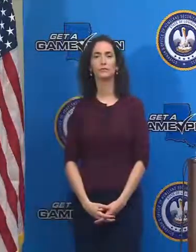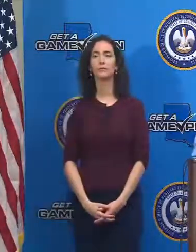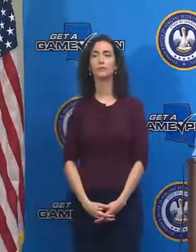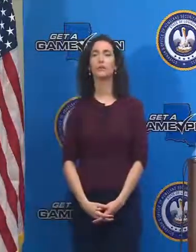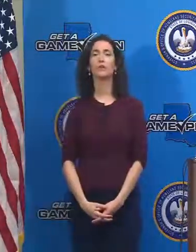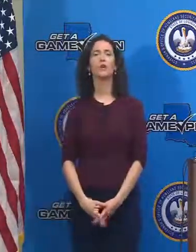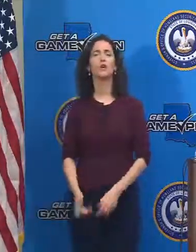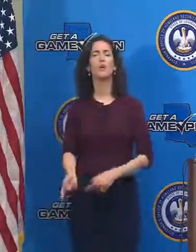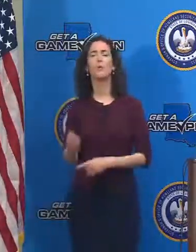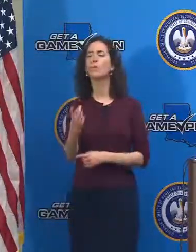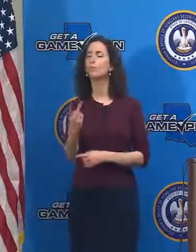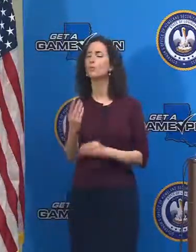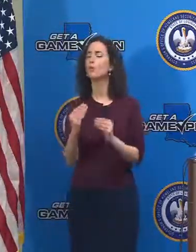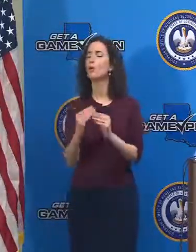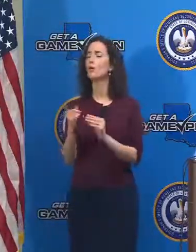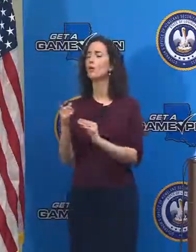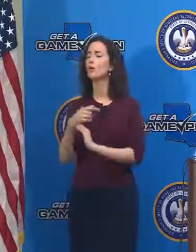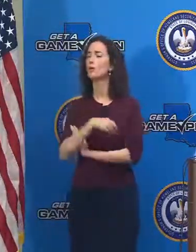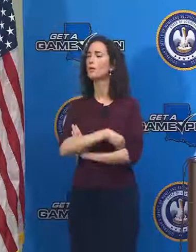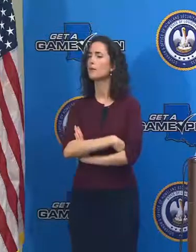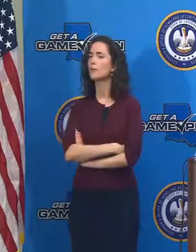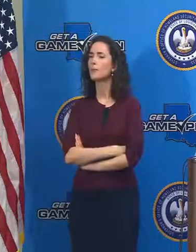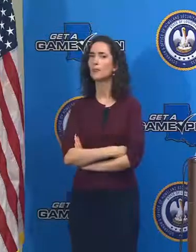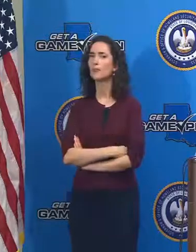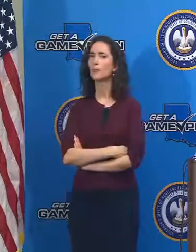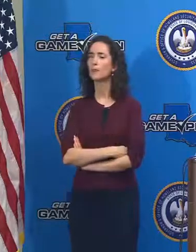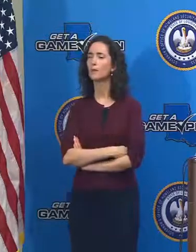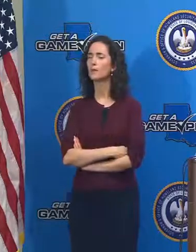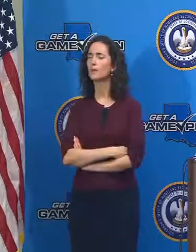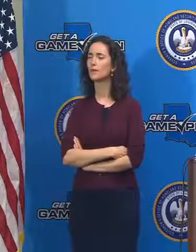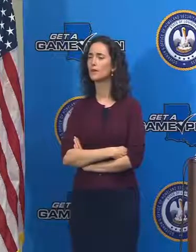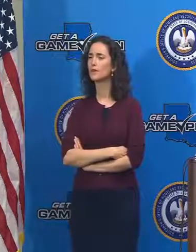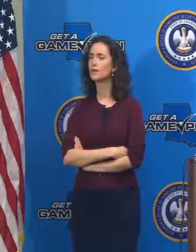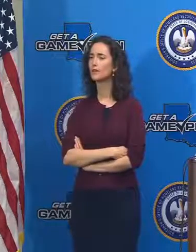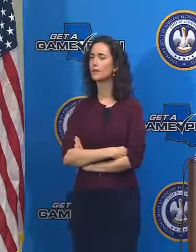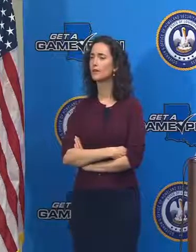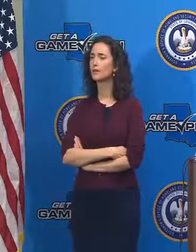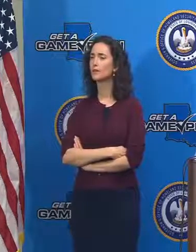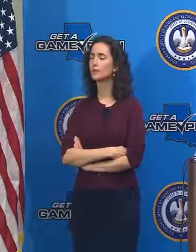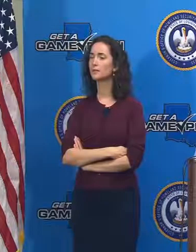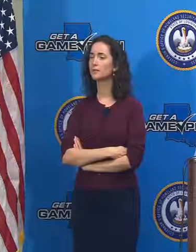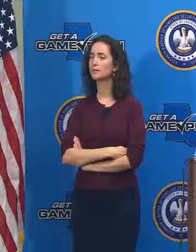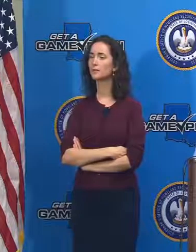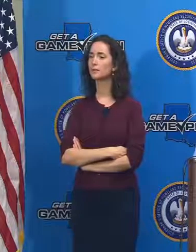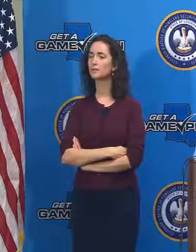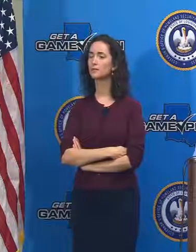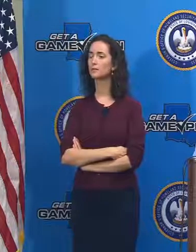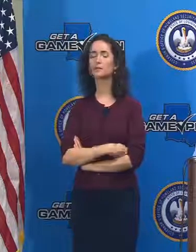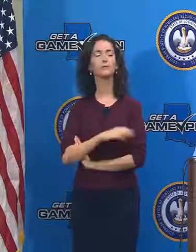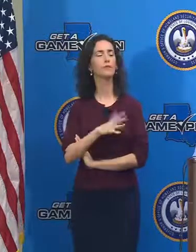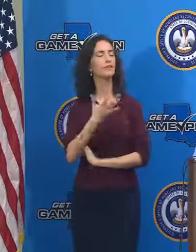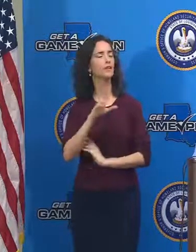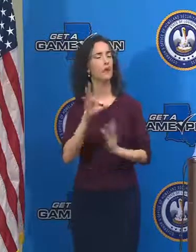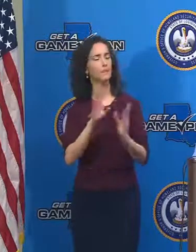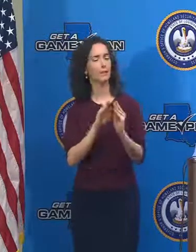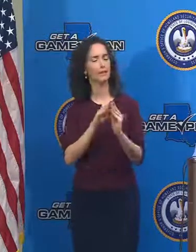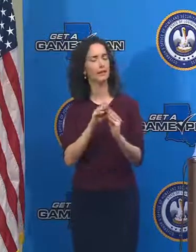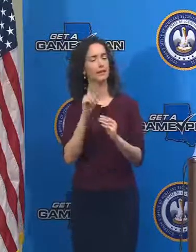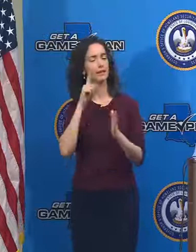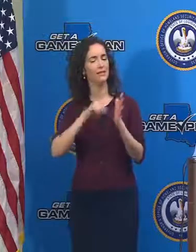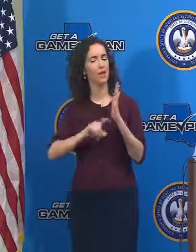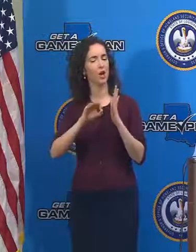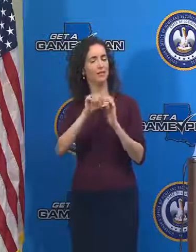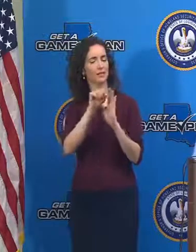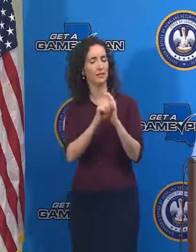Okay, one or two more? Yes, ma'am. Governor, I know you had a meeting with Secretary of State about elections, and he is requesting to push